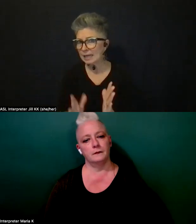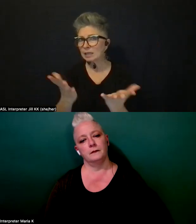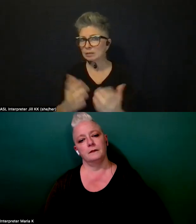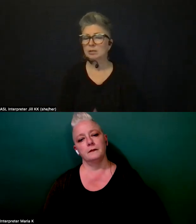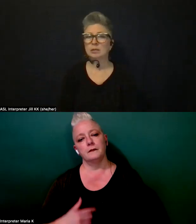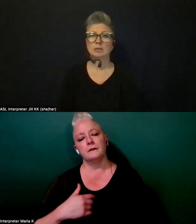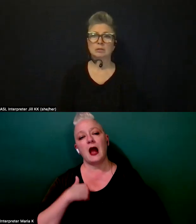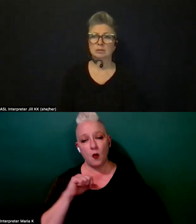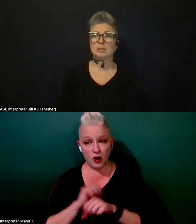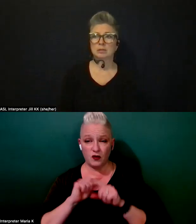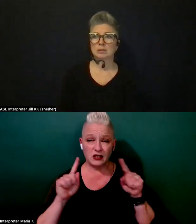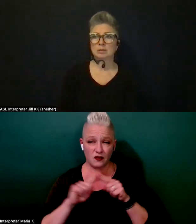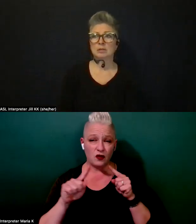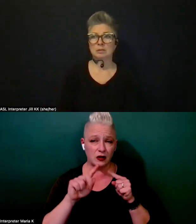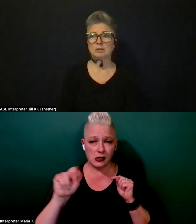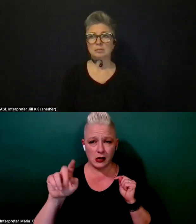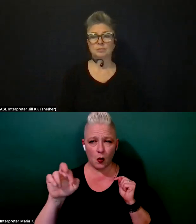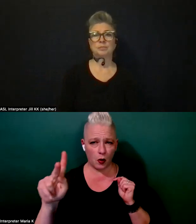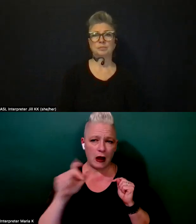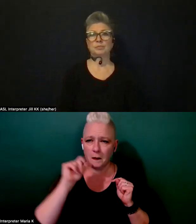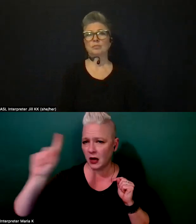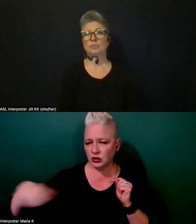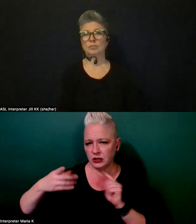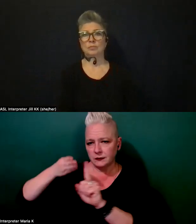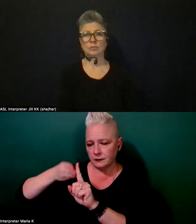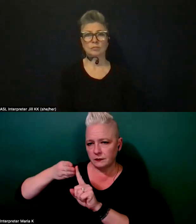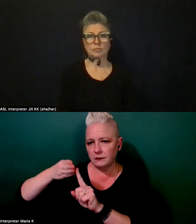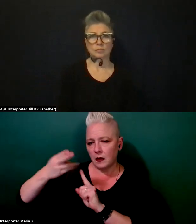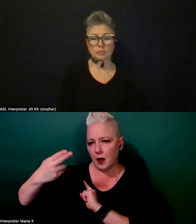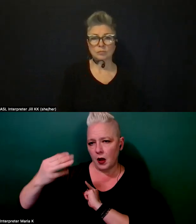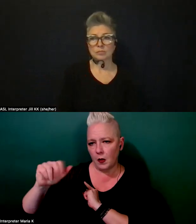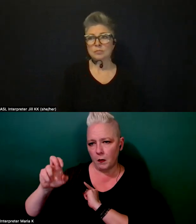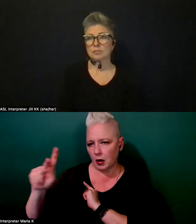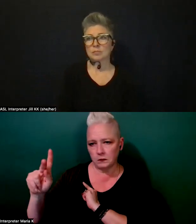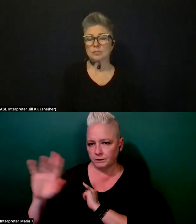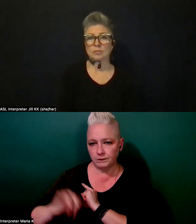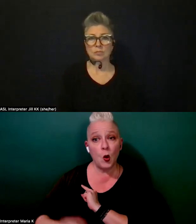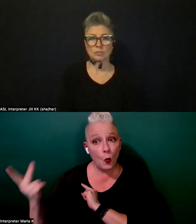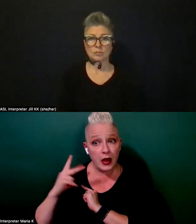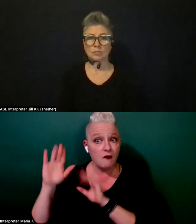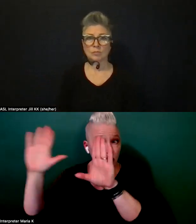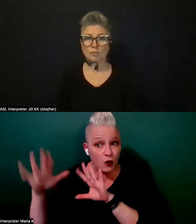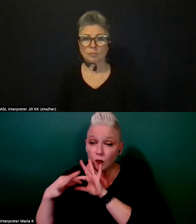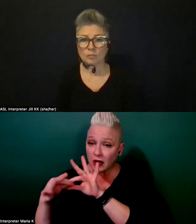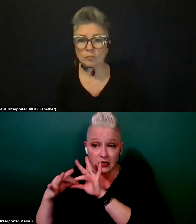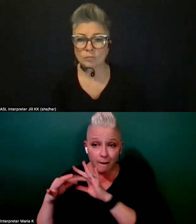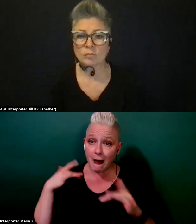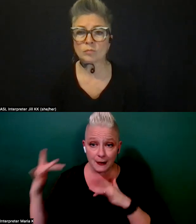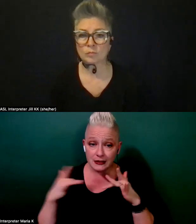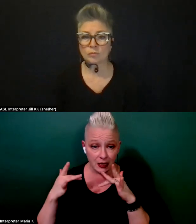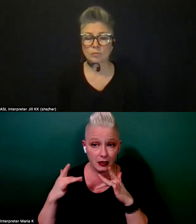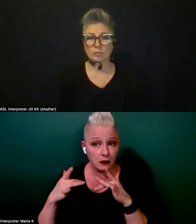Okay. freelance. I'm not contracted just for Hallmark. We have a really great relationship. I'm excited to do some movies for them in the